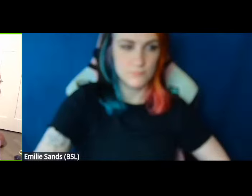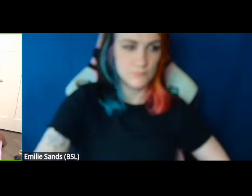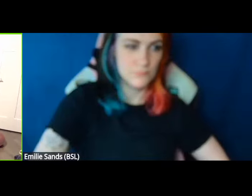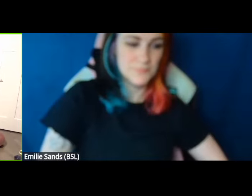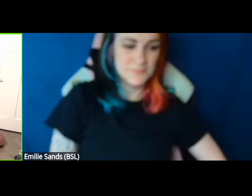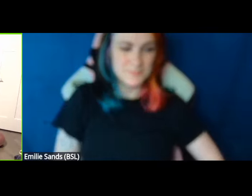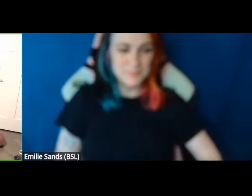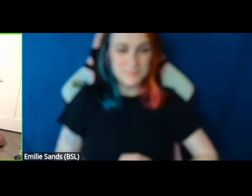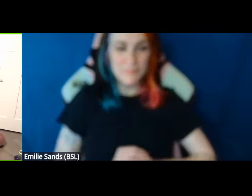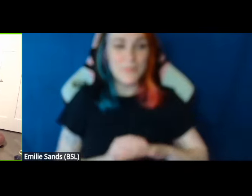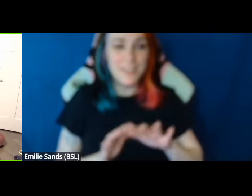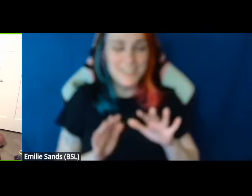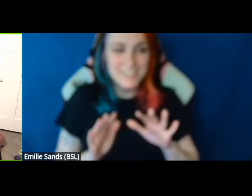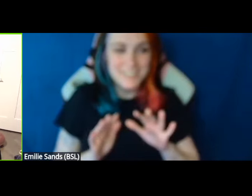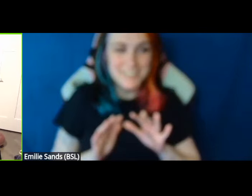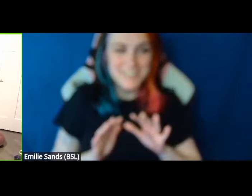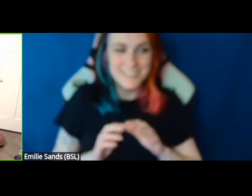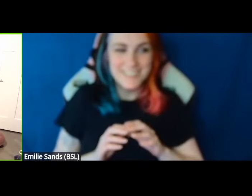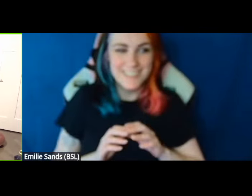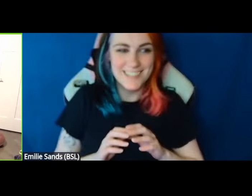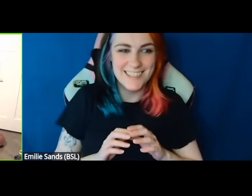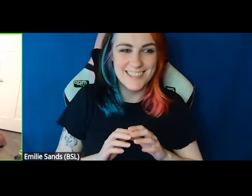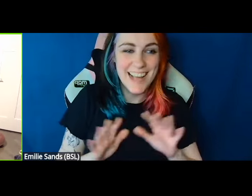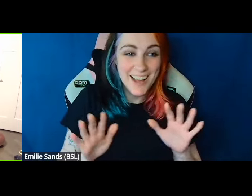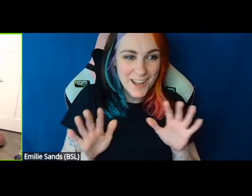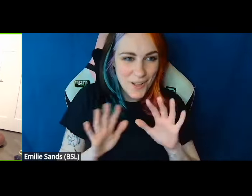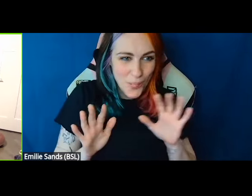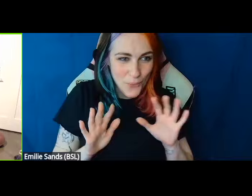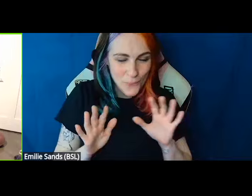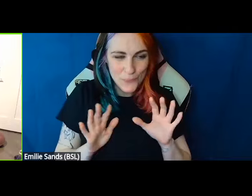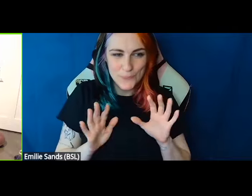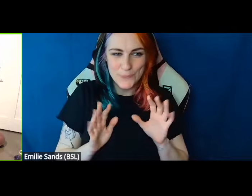Hello. Quiet whisper.